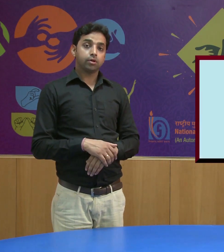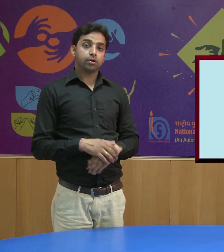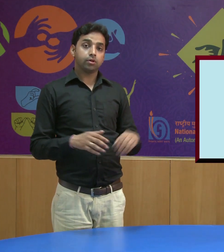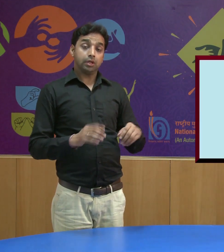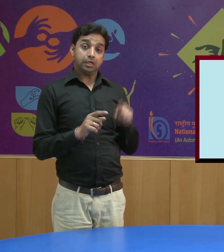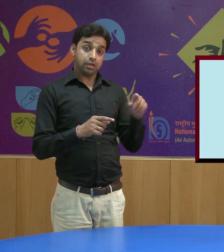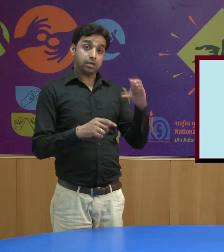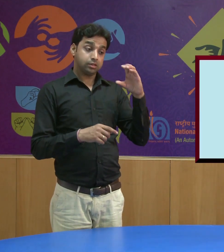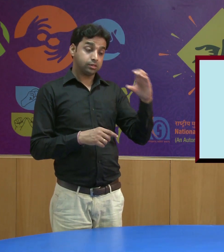Cambodia.